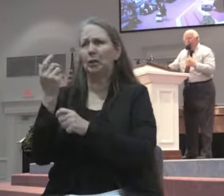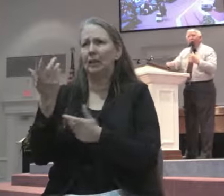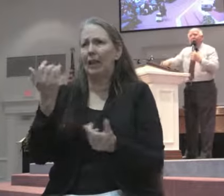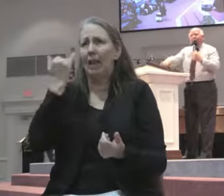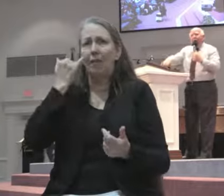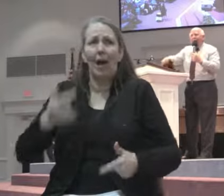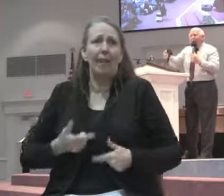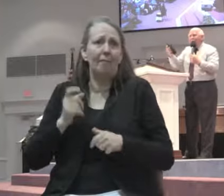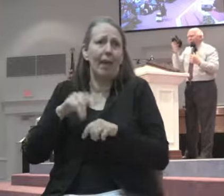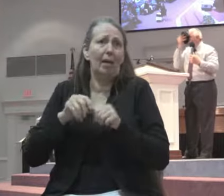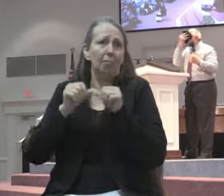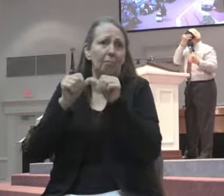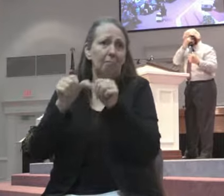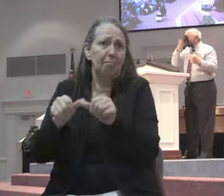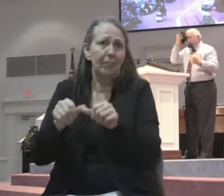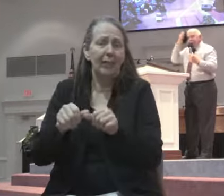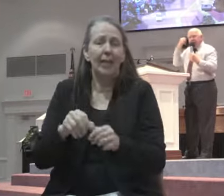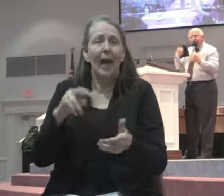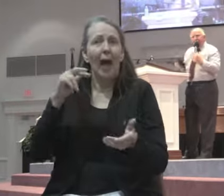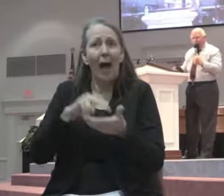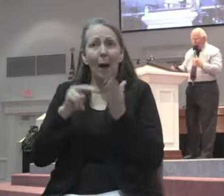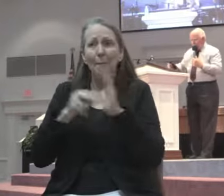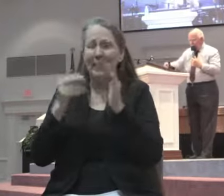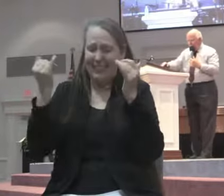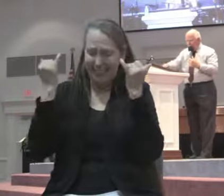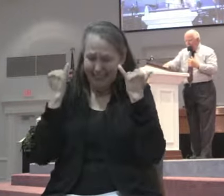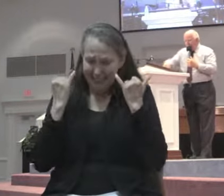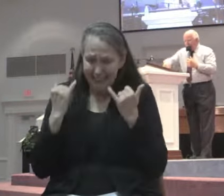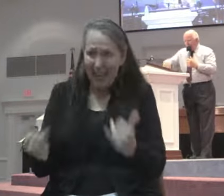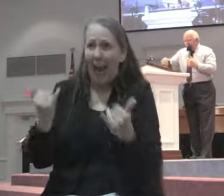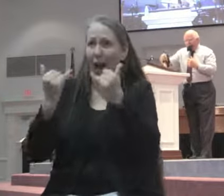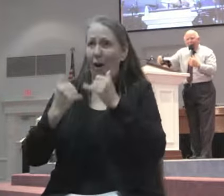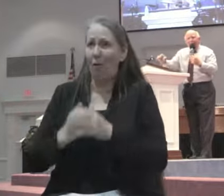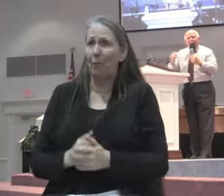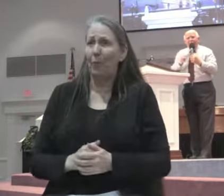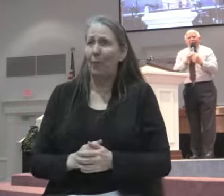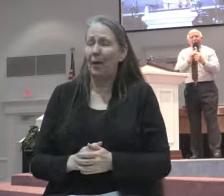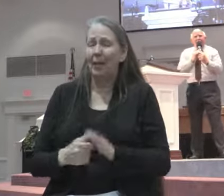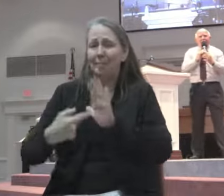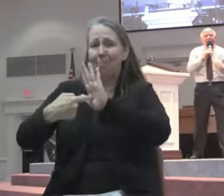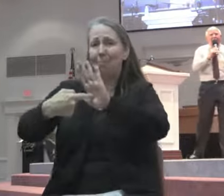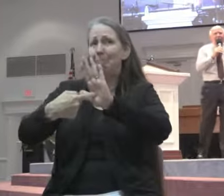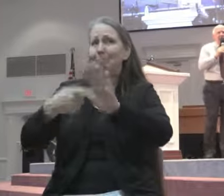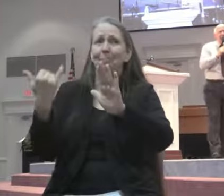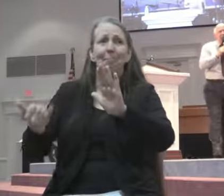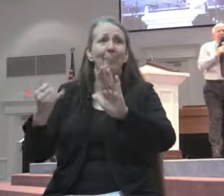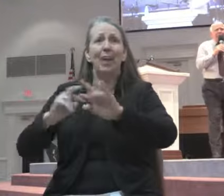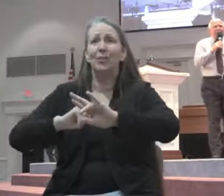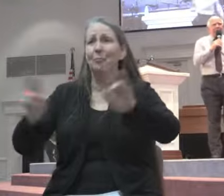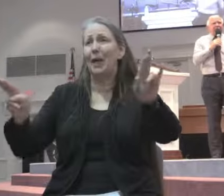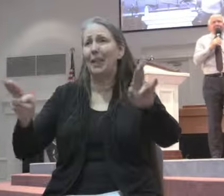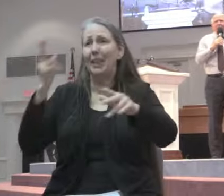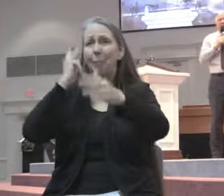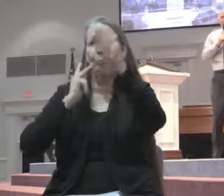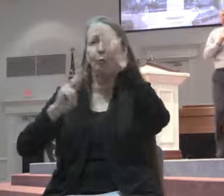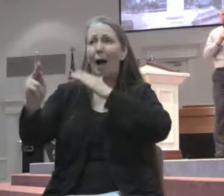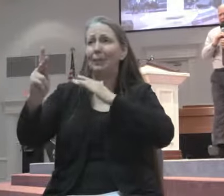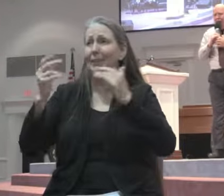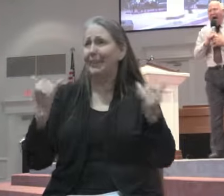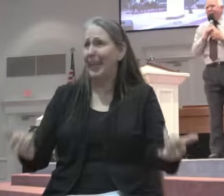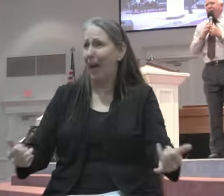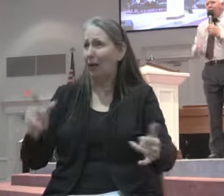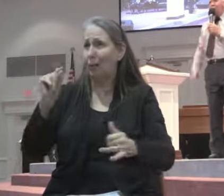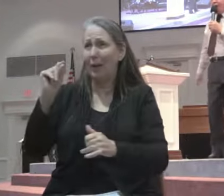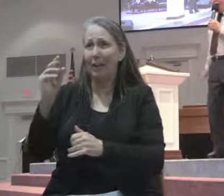survive that long. I'm talking about now. The signs of our day, the prophecies of our